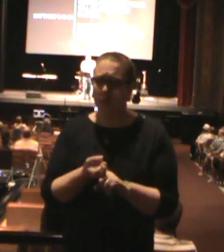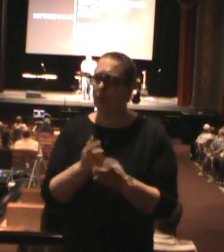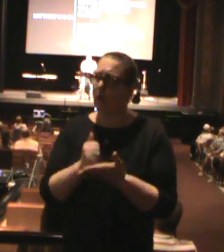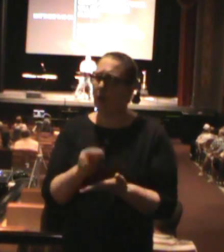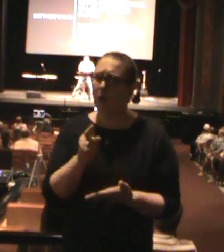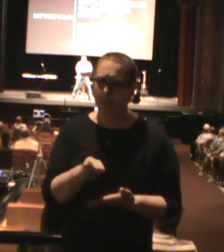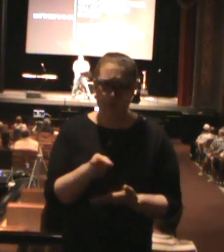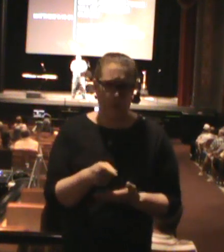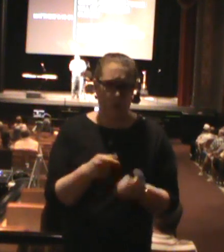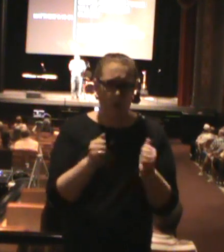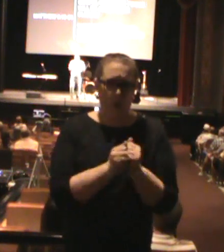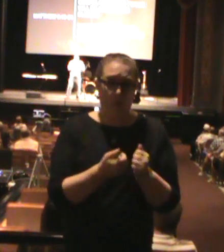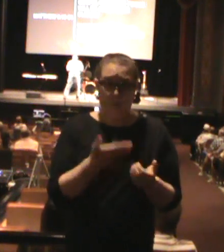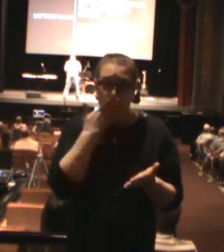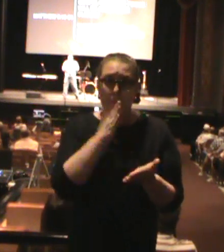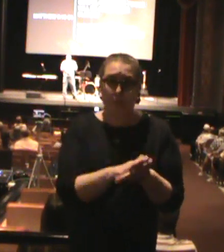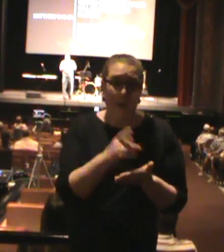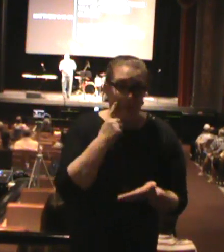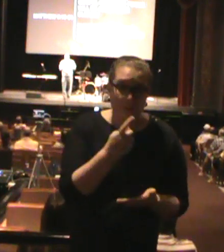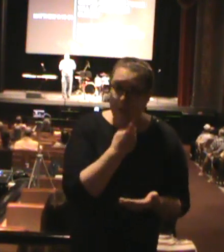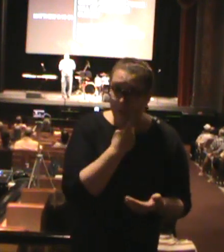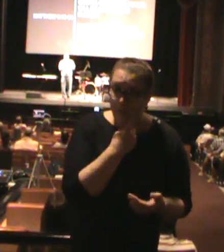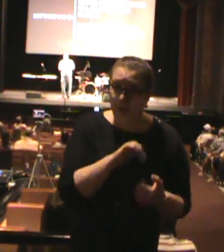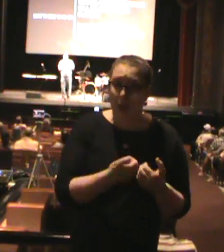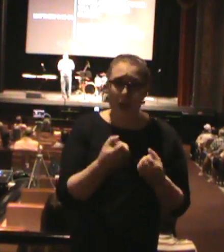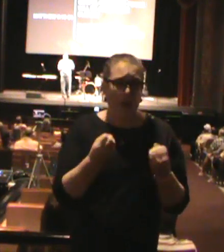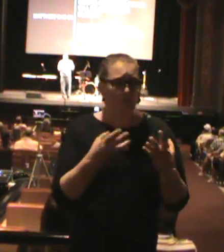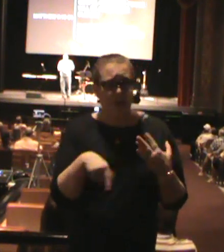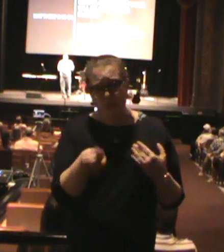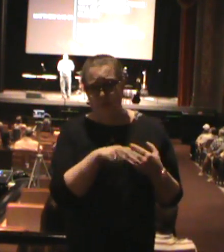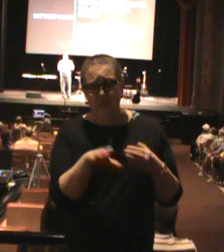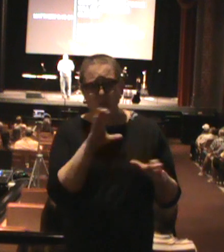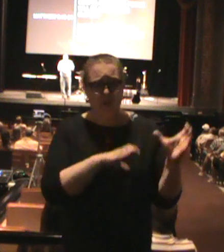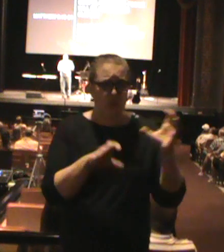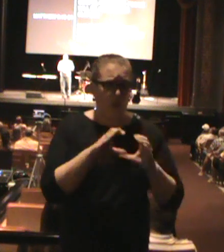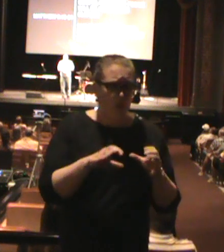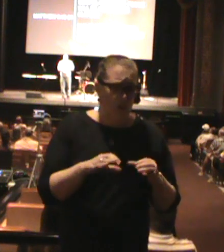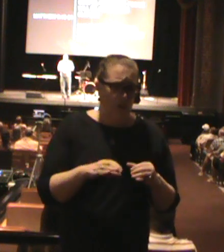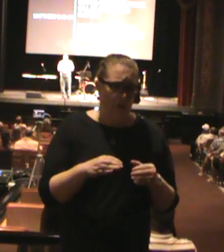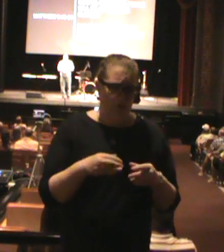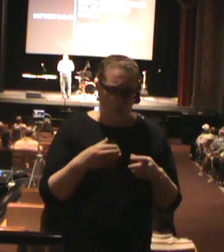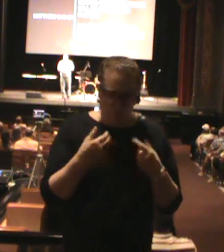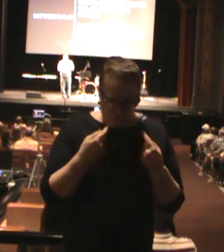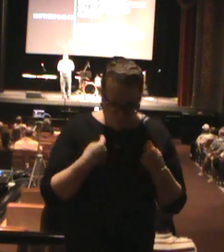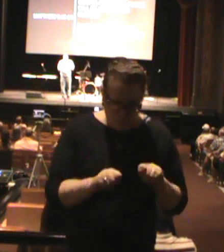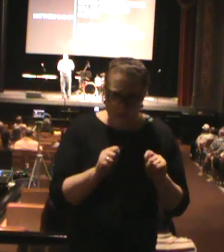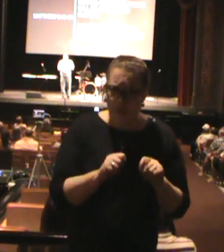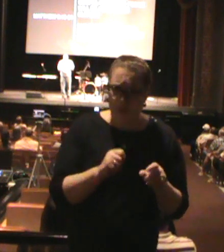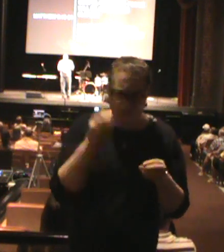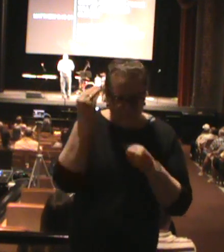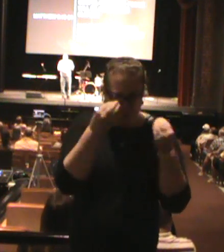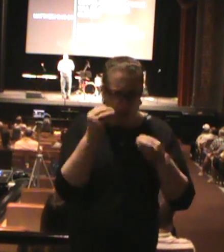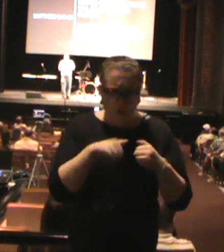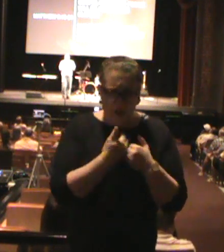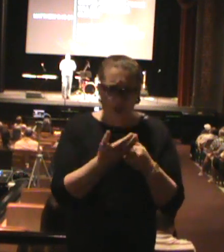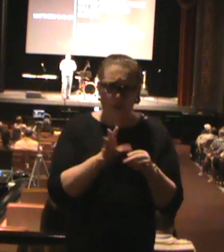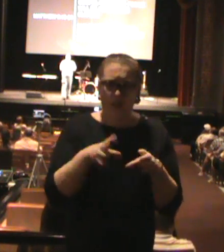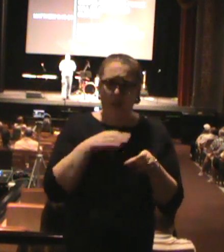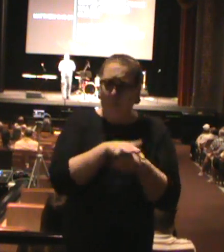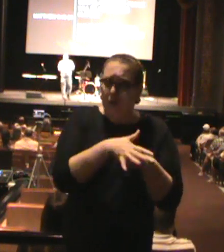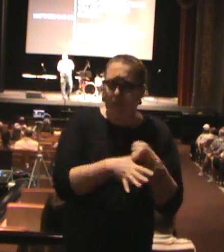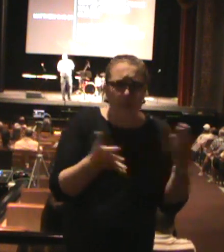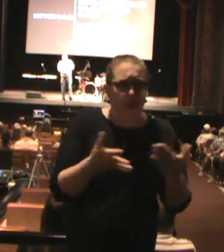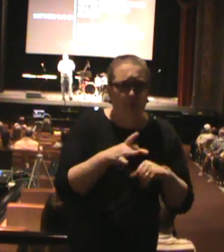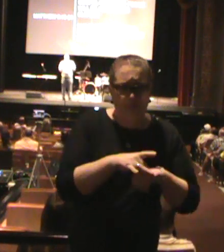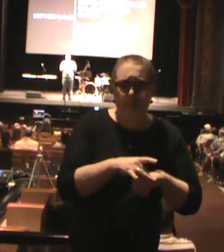talk about how you can have earthly treasures, how you can have prosperity on this earth, right? You look at Psalm 67, it says,